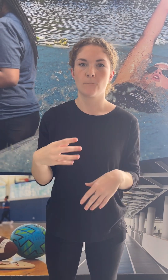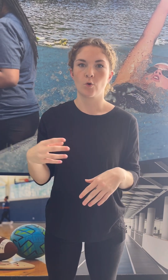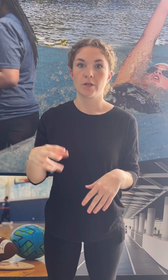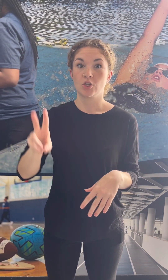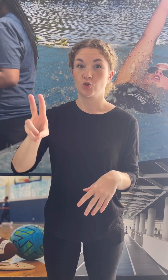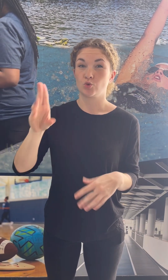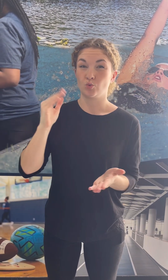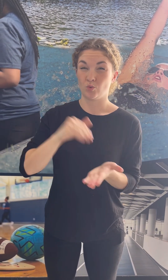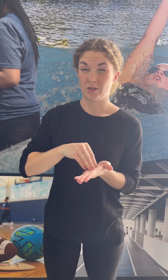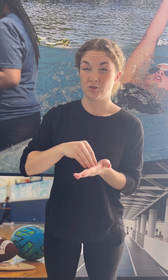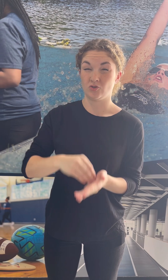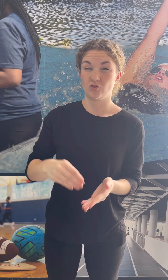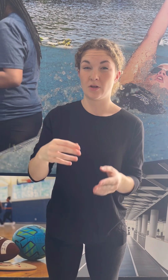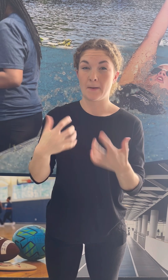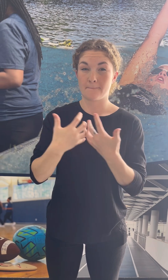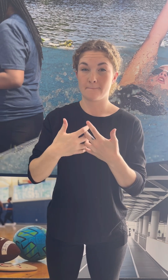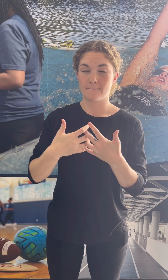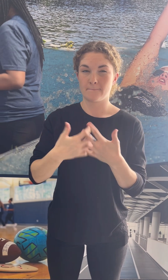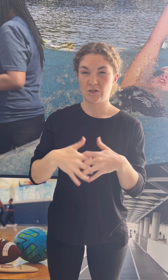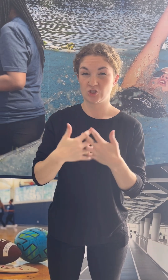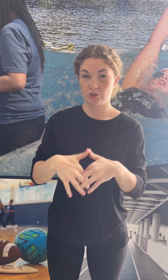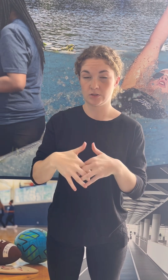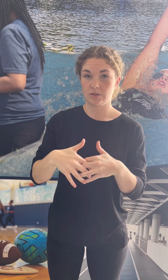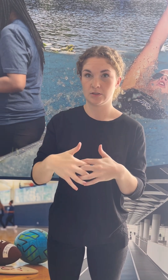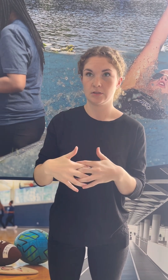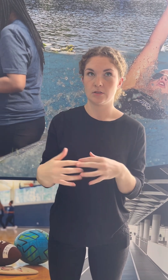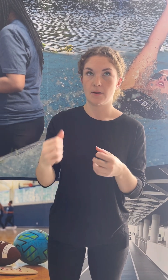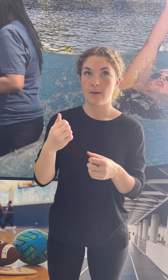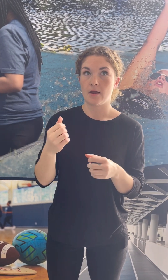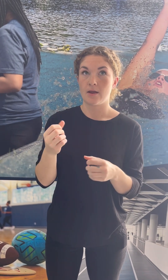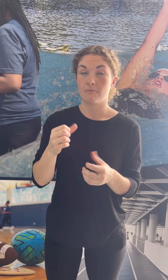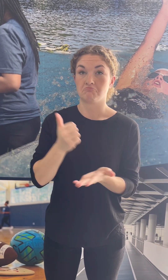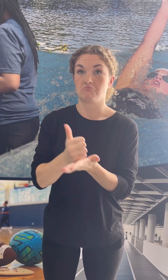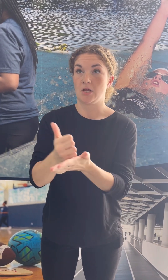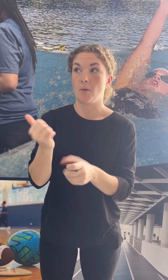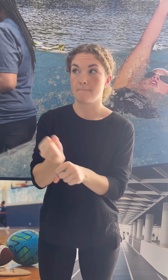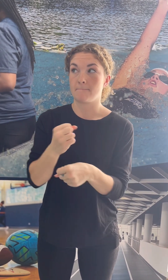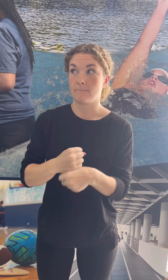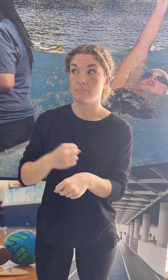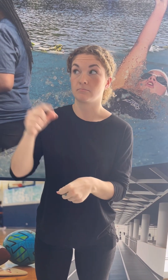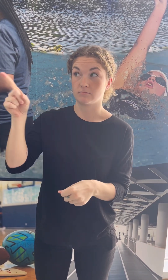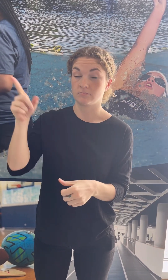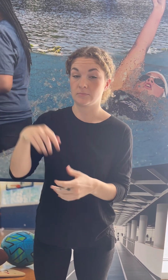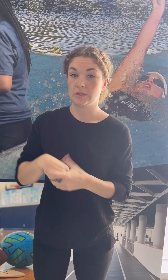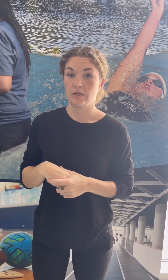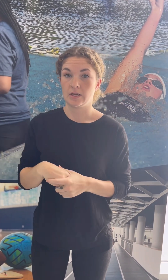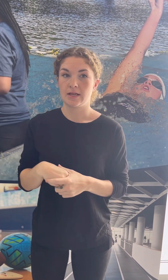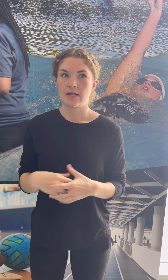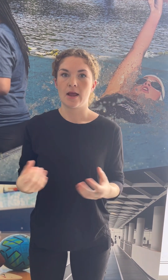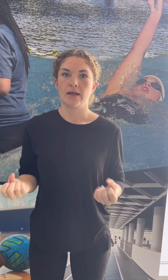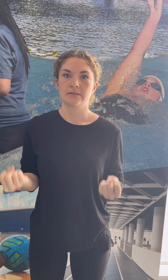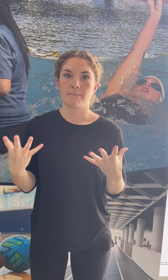accessible. Inside the Dottie Dorian Fitness Center, we have our Paul Shirley Assessment Center, which our College of Health students actually work